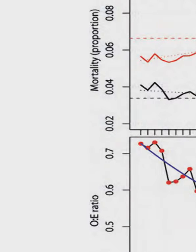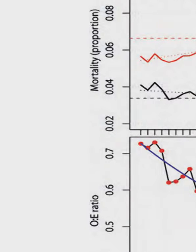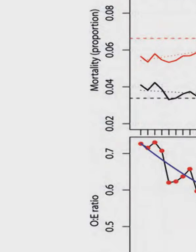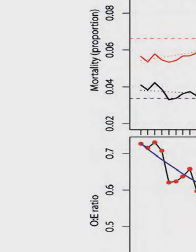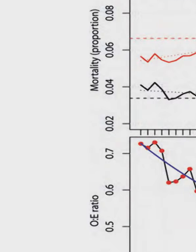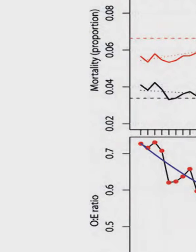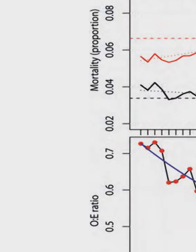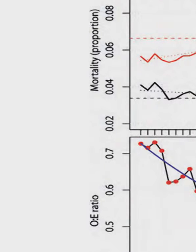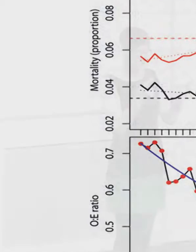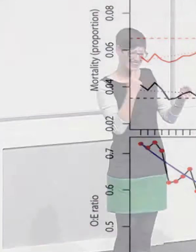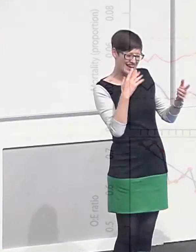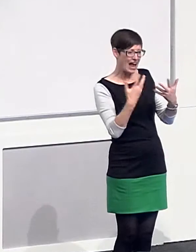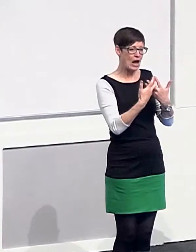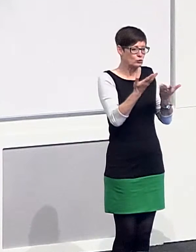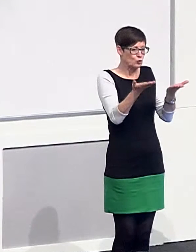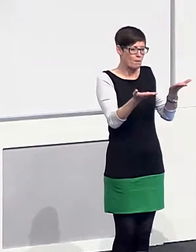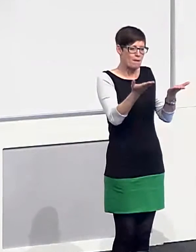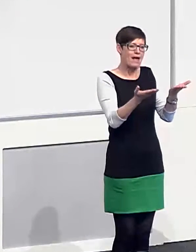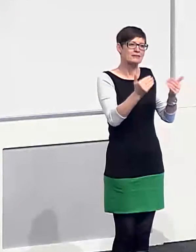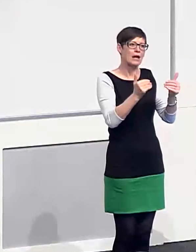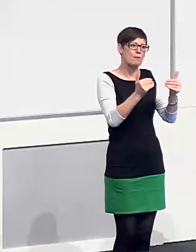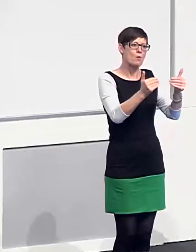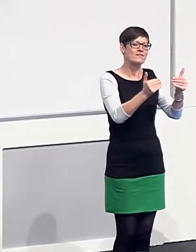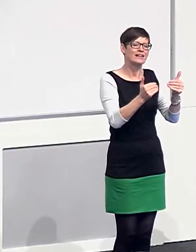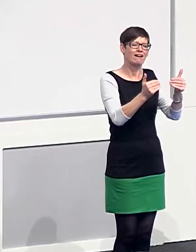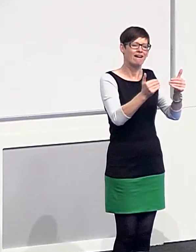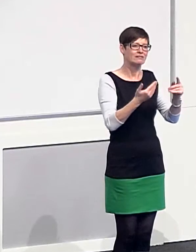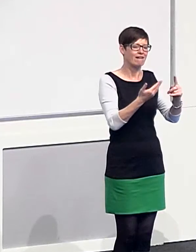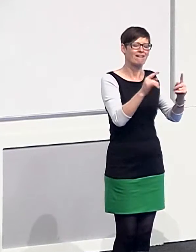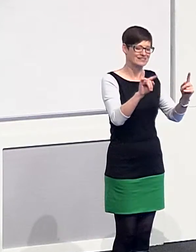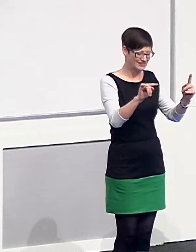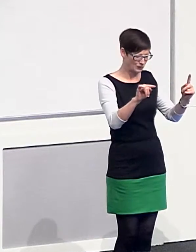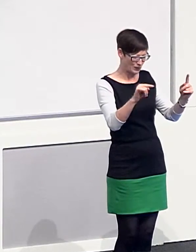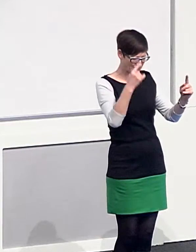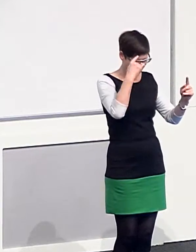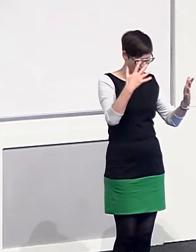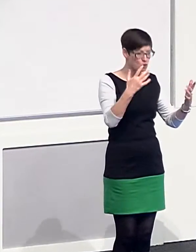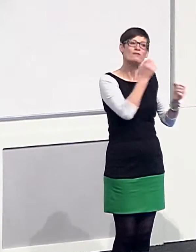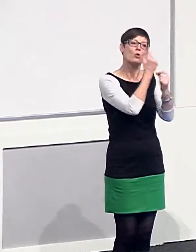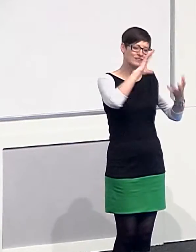moving target. And we have to understand that moving target, the dynamics of this all, to actually get this stuff right.